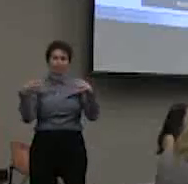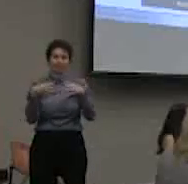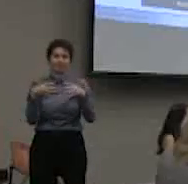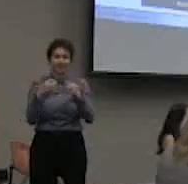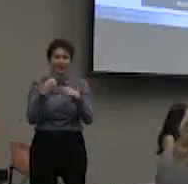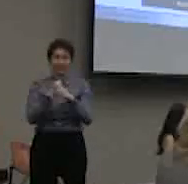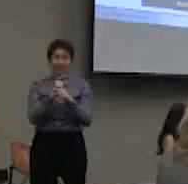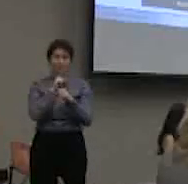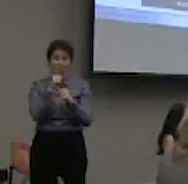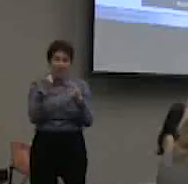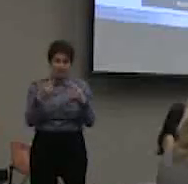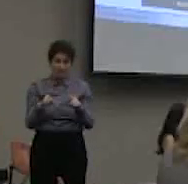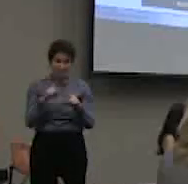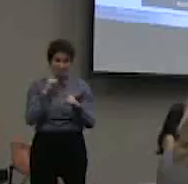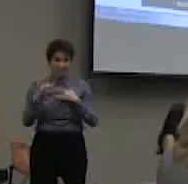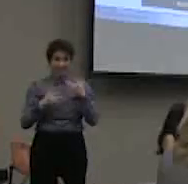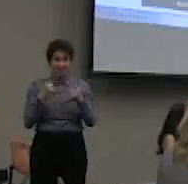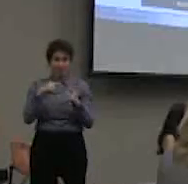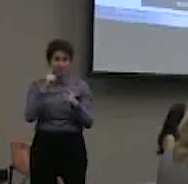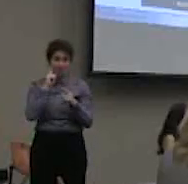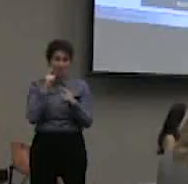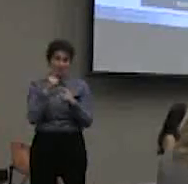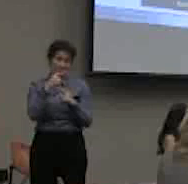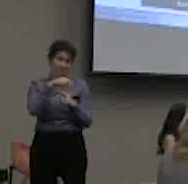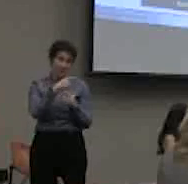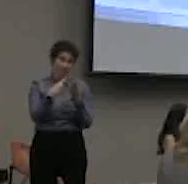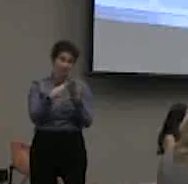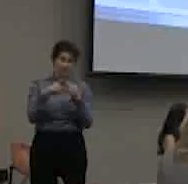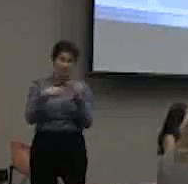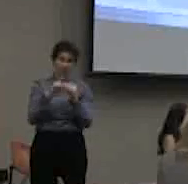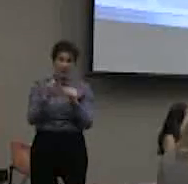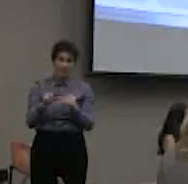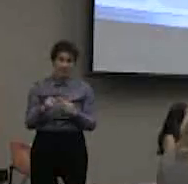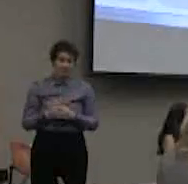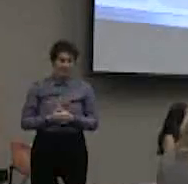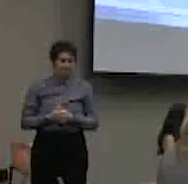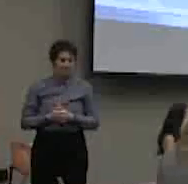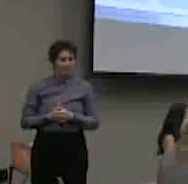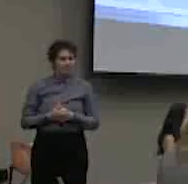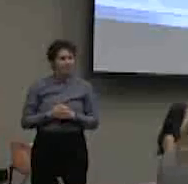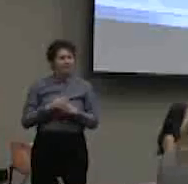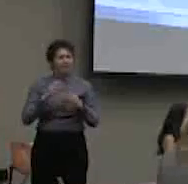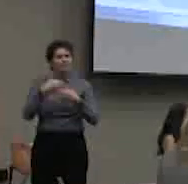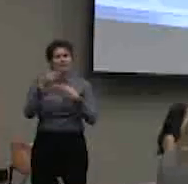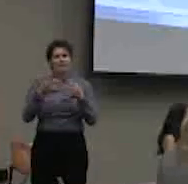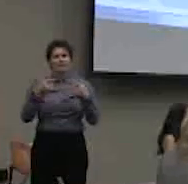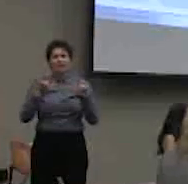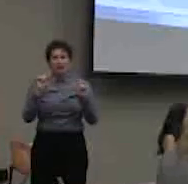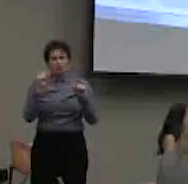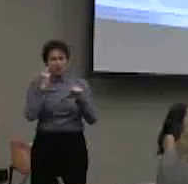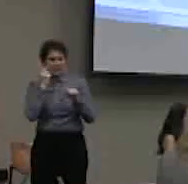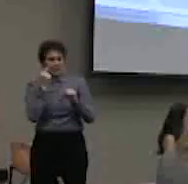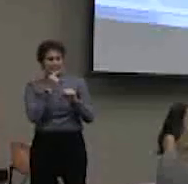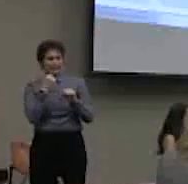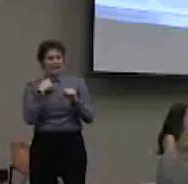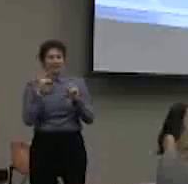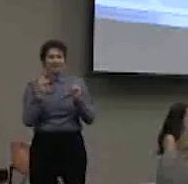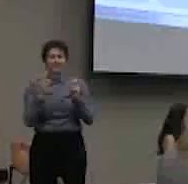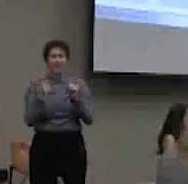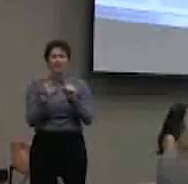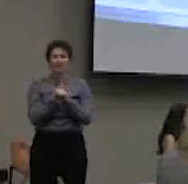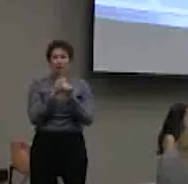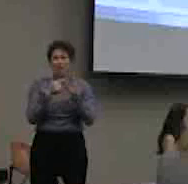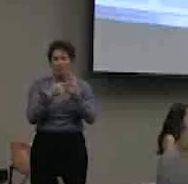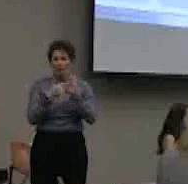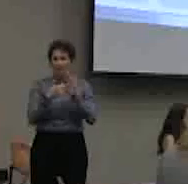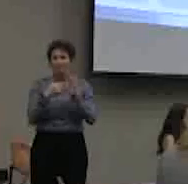real. So I'm excited for you to hear them talk about that. You see on this next slide what we call the full model. These are